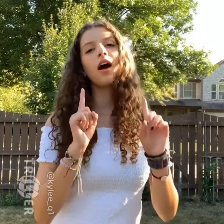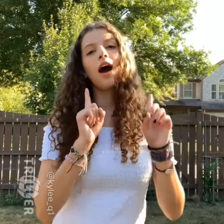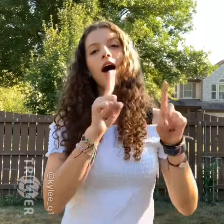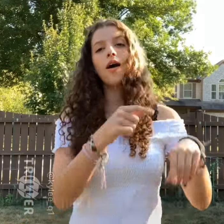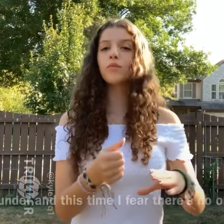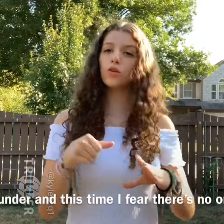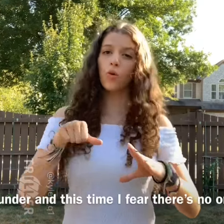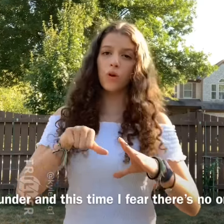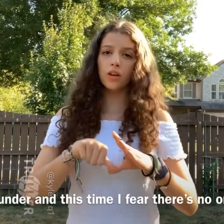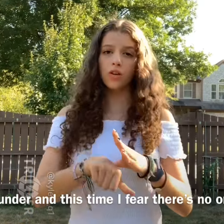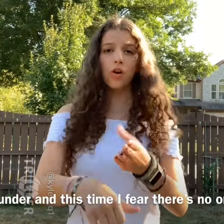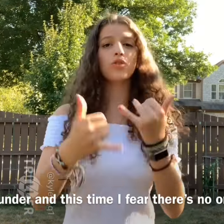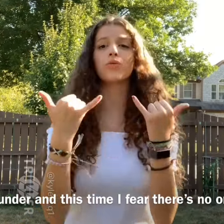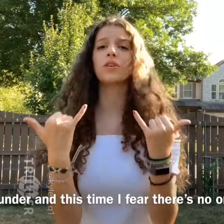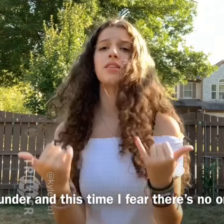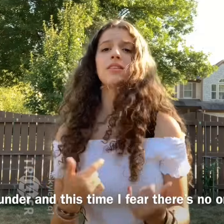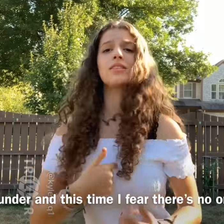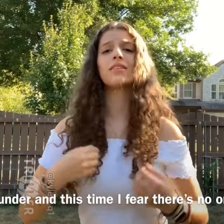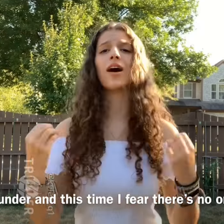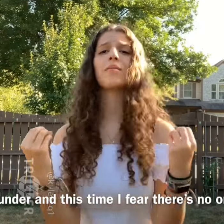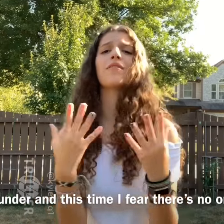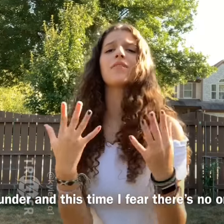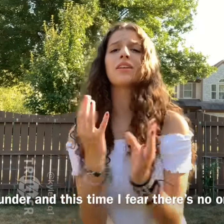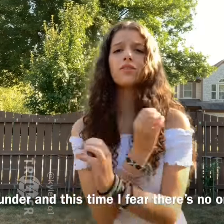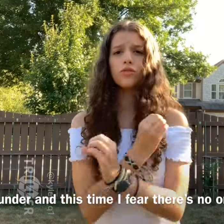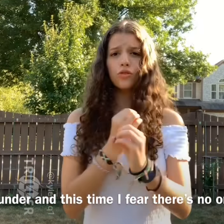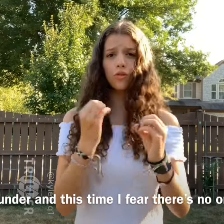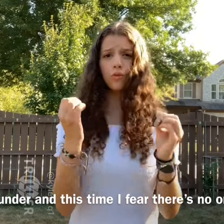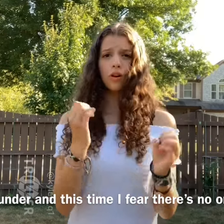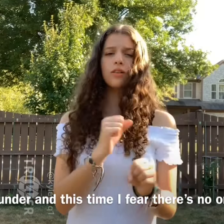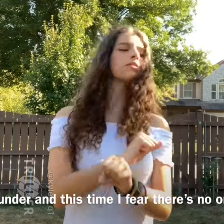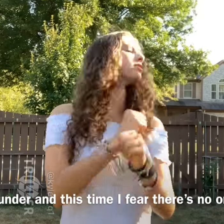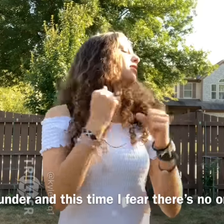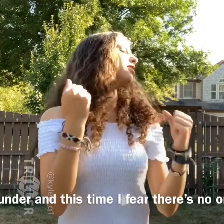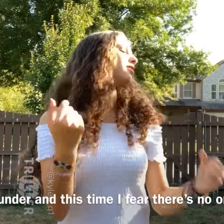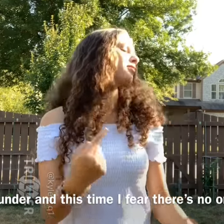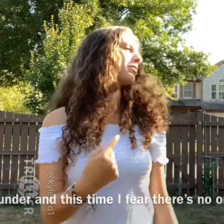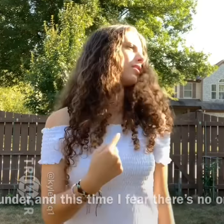I'm going under in this time, I feel there's no one to save me